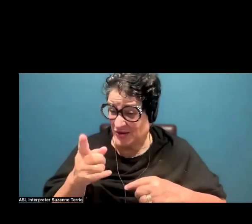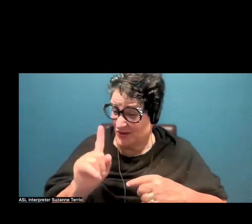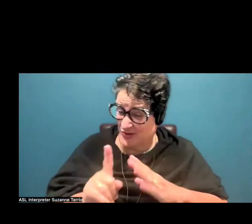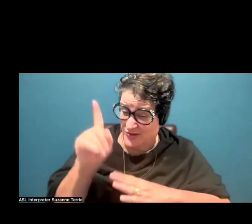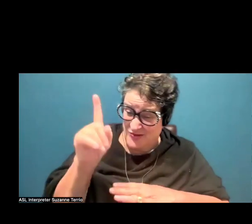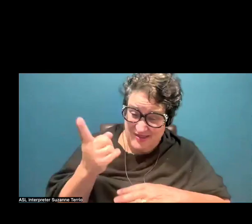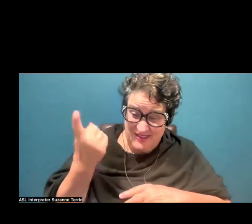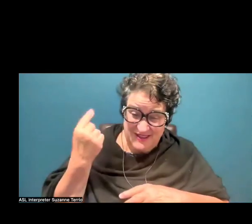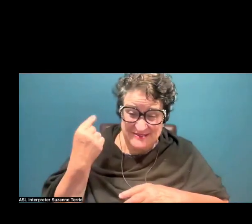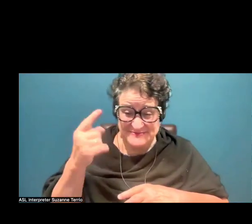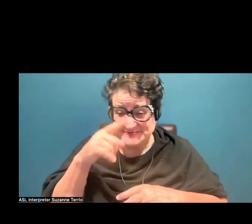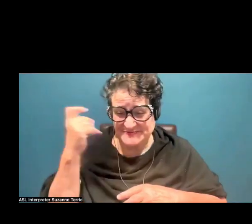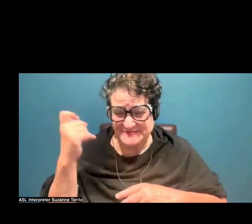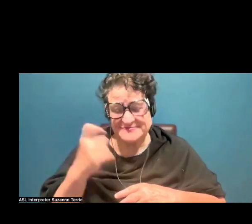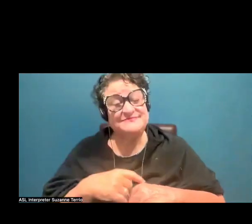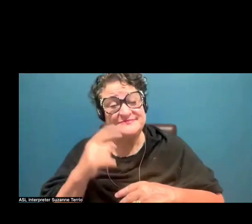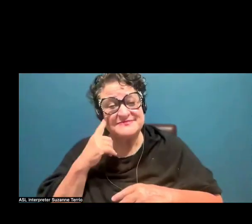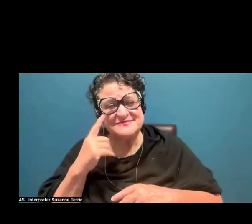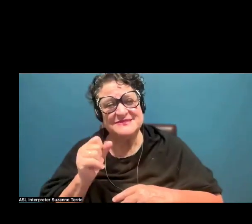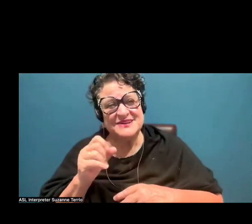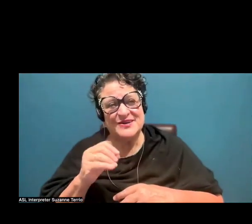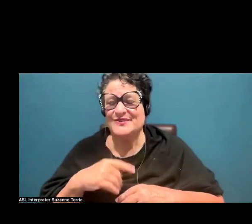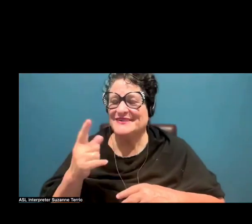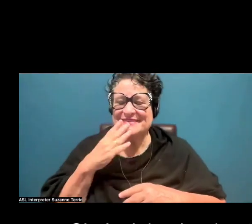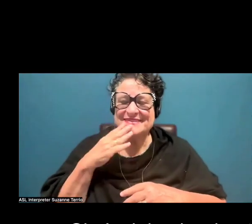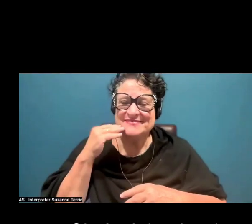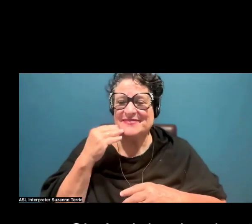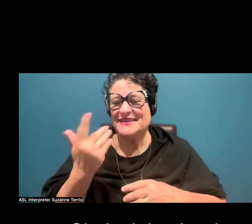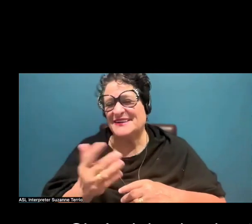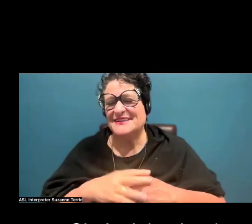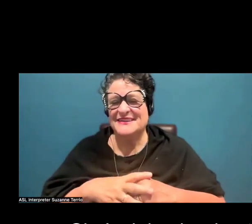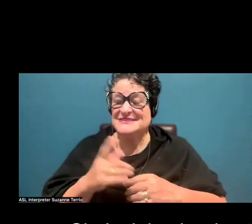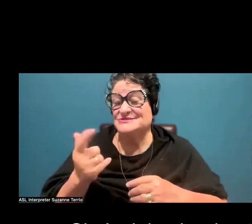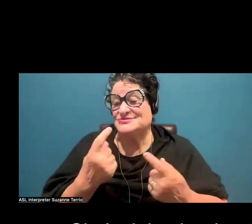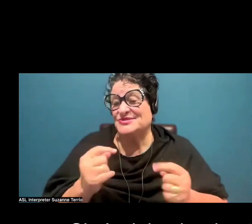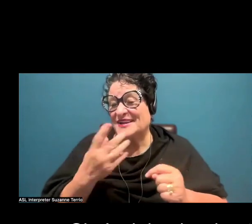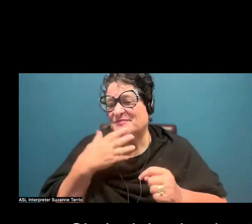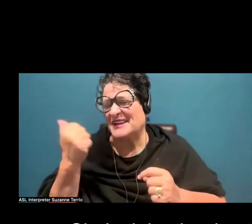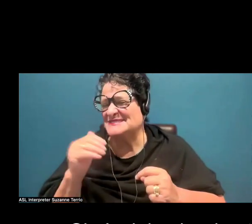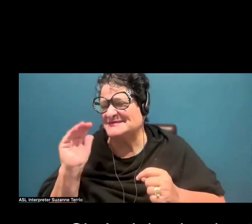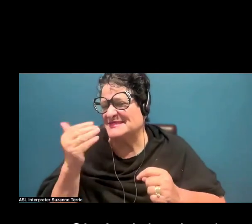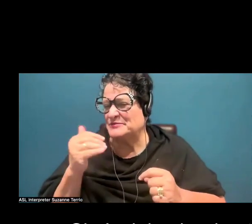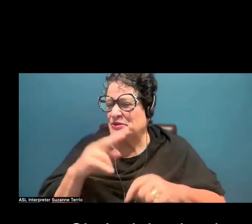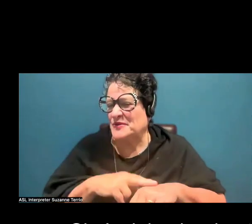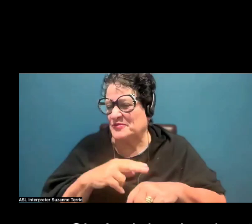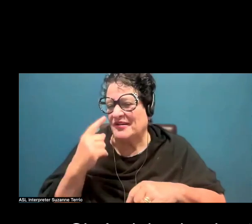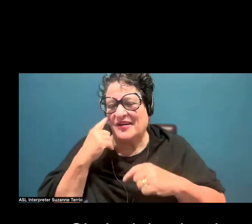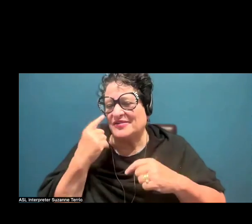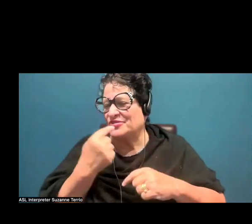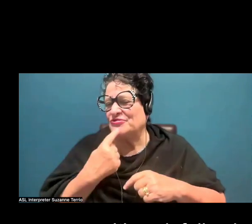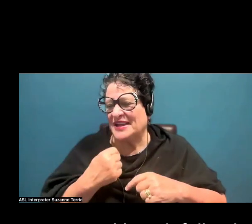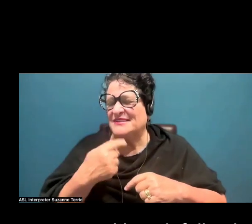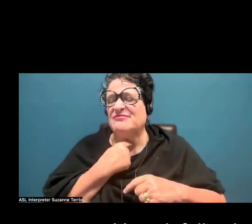last summer? I think so. I smile uneasily. She's doing her best to seem normal, but her eyes are red and her voice is